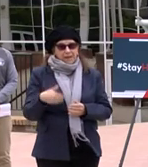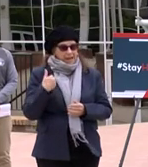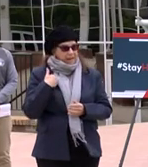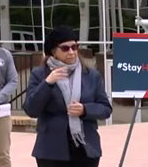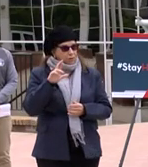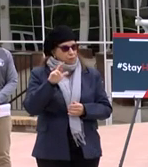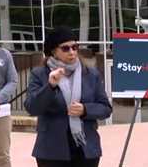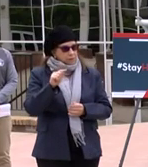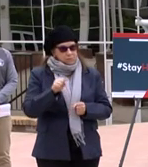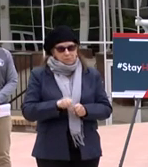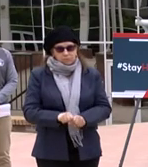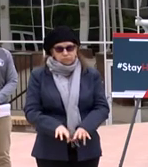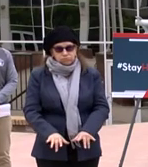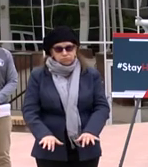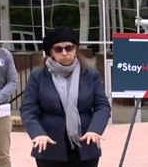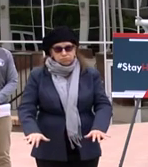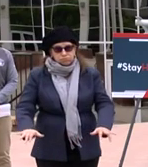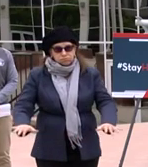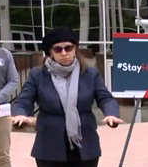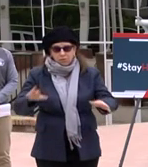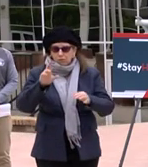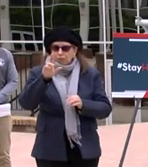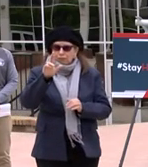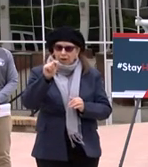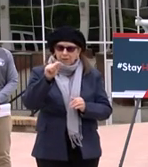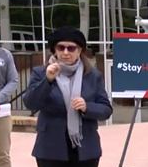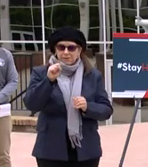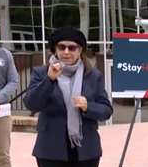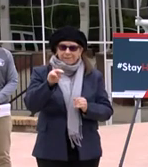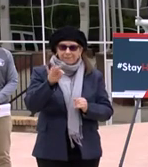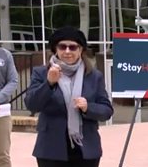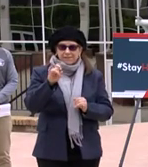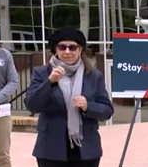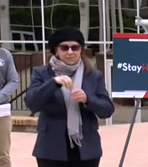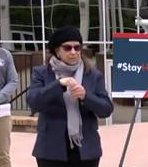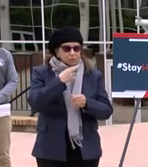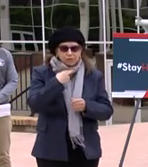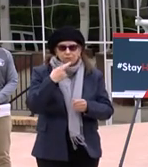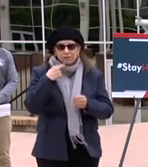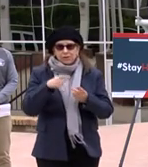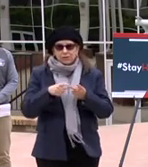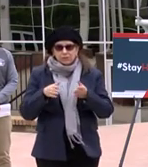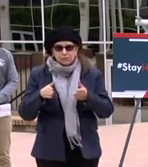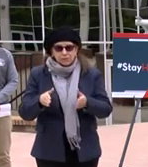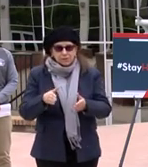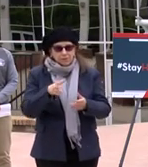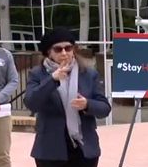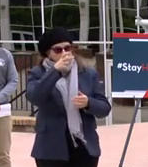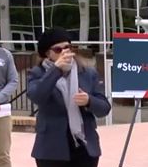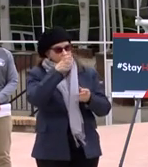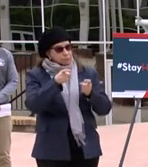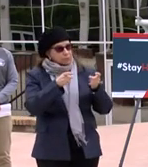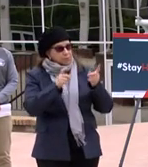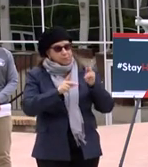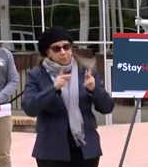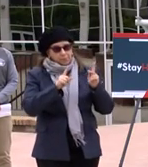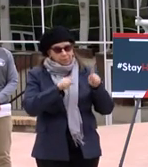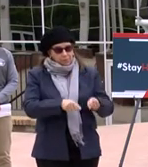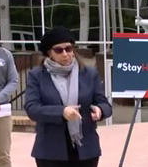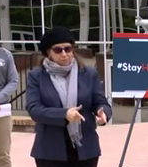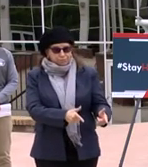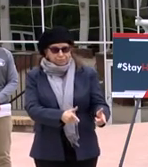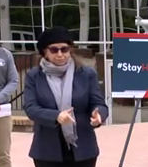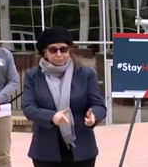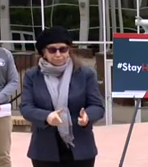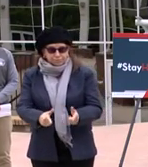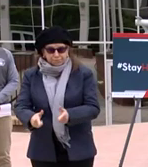in restaurants and economic activity. Are the pest control people working, and B, what's going to happen with that now that there's no restaurants? Are they all going to head for